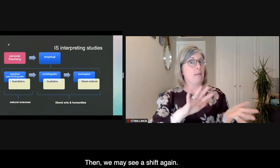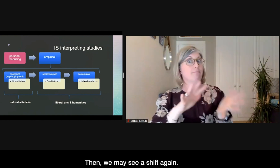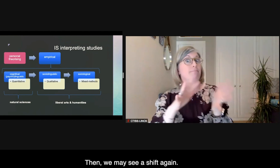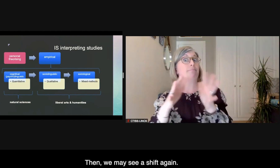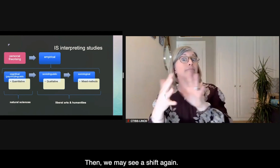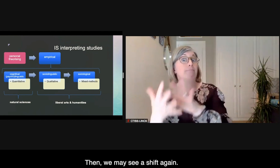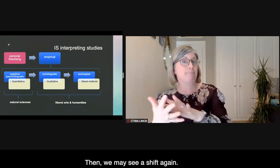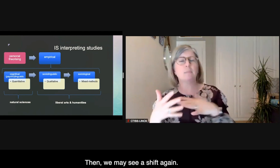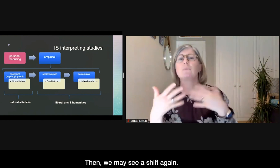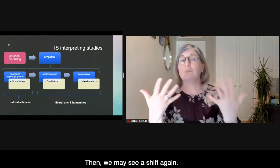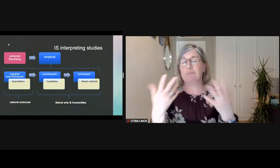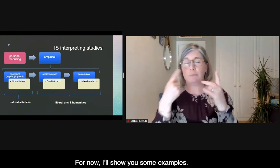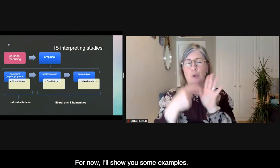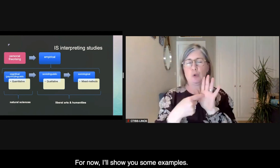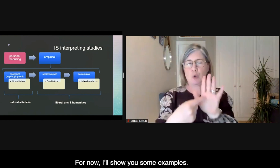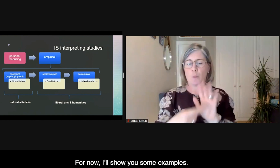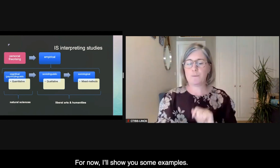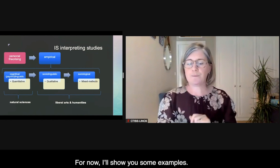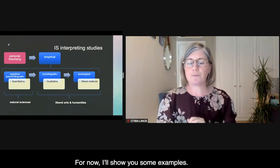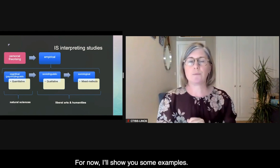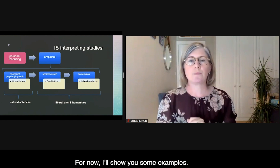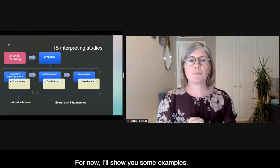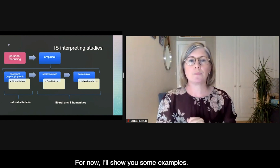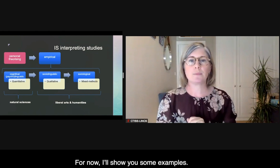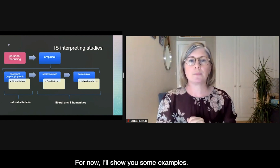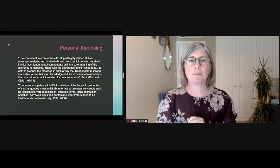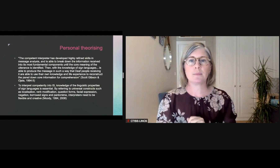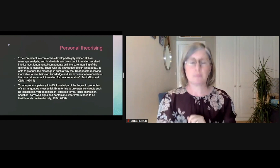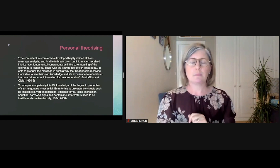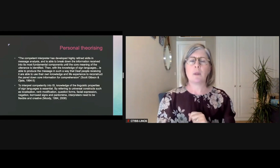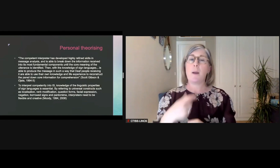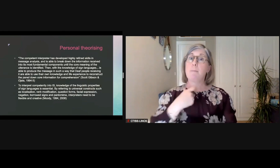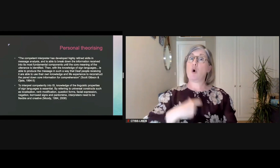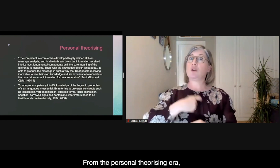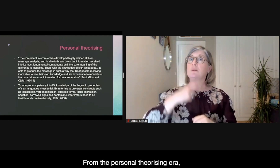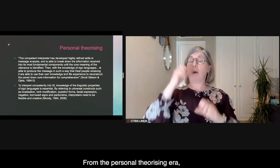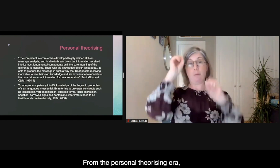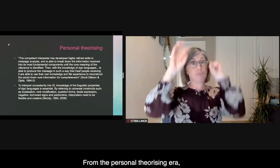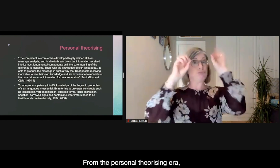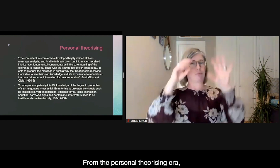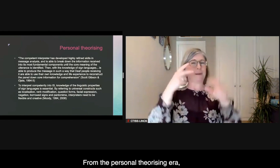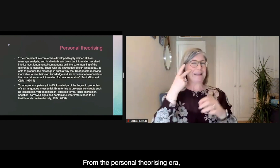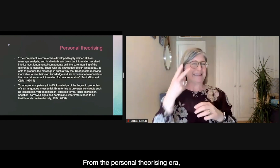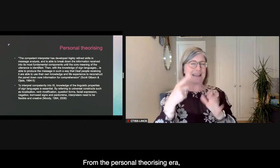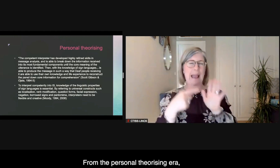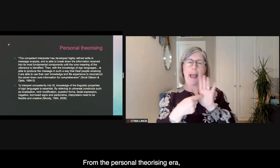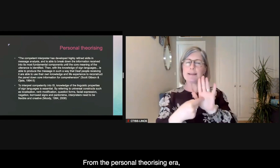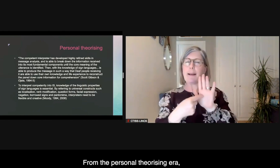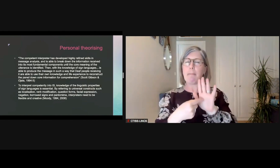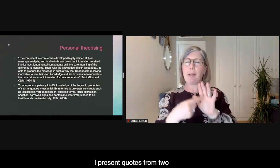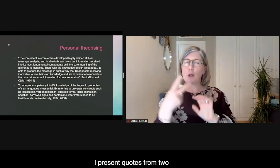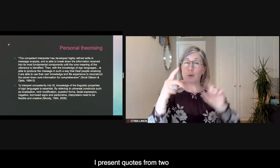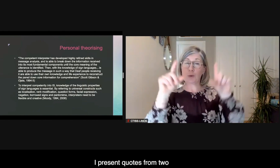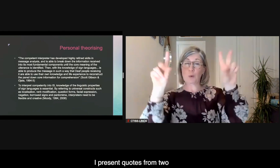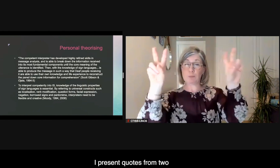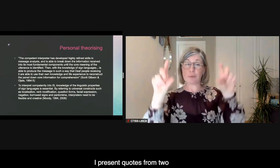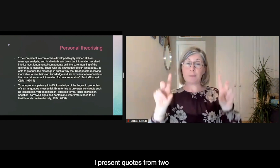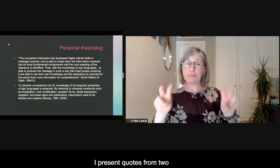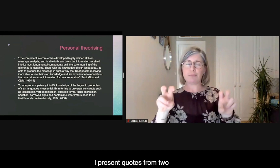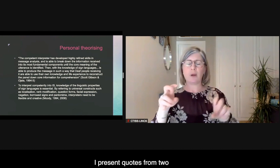Then we may see a shift again. For now, I'll show you some examples. From the personal theorizing era, I present quotes from two